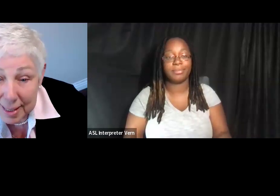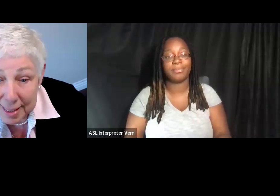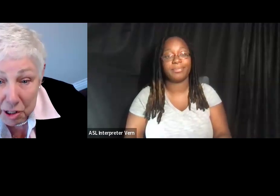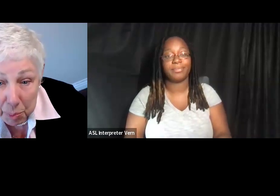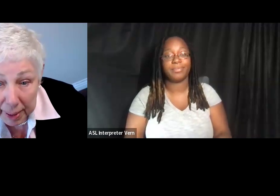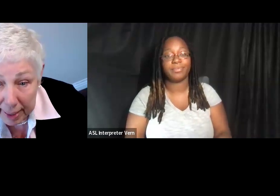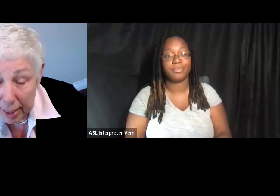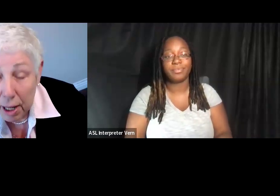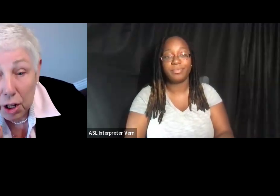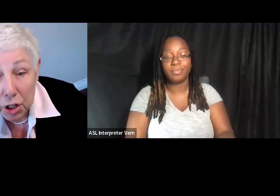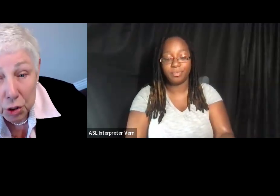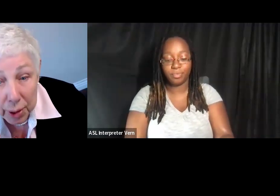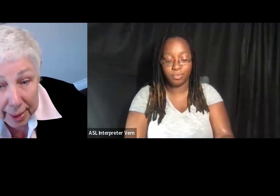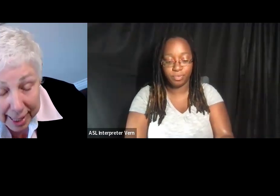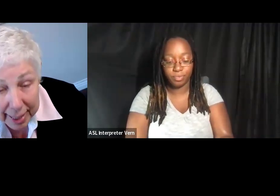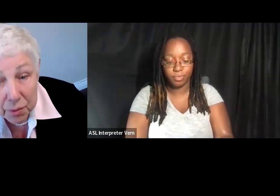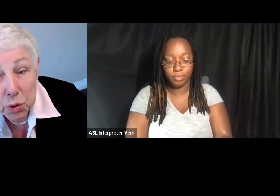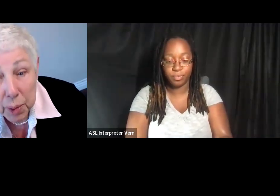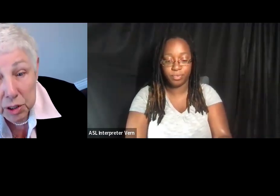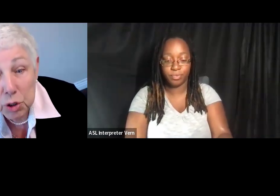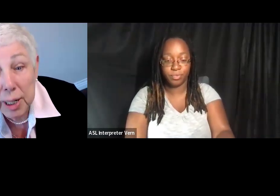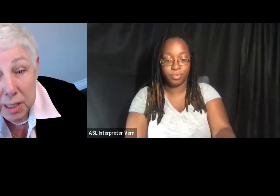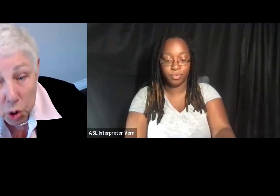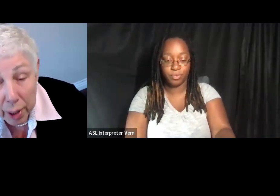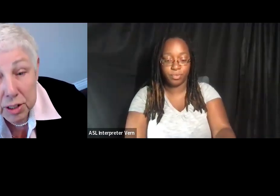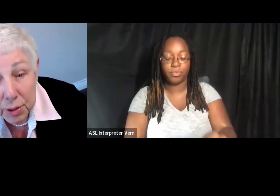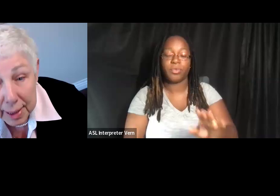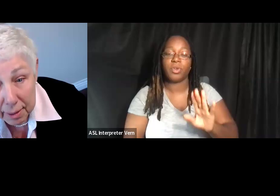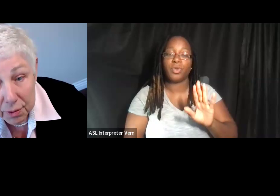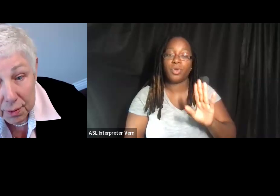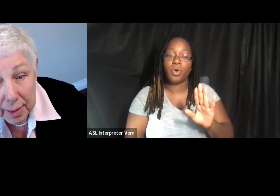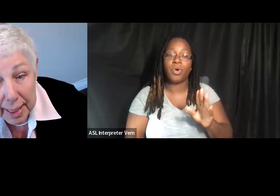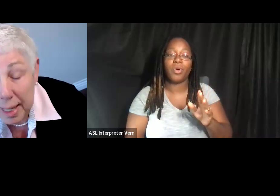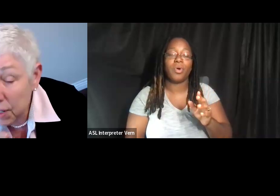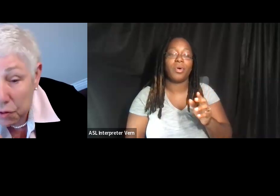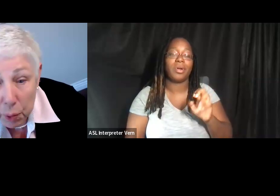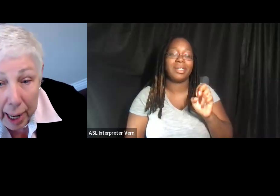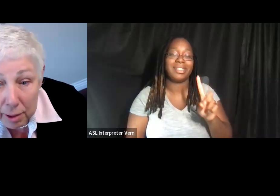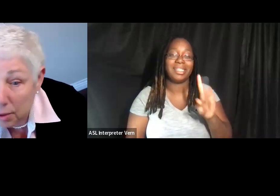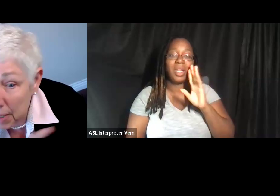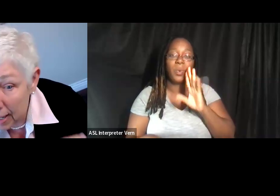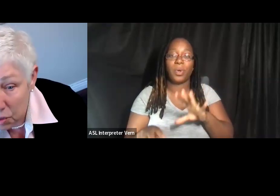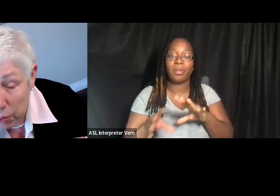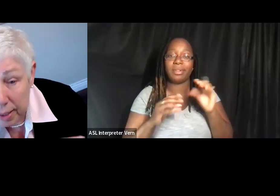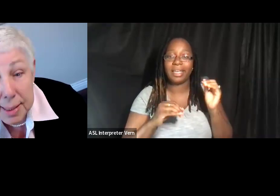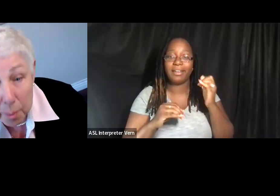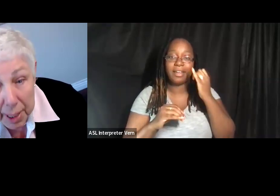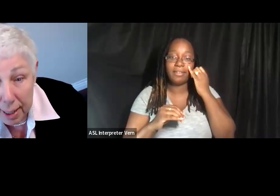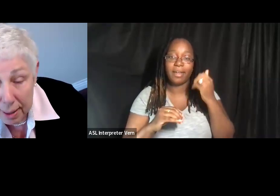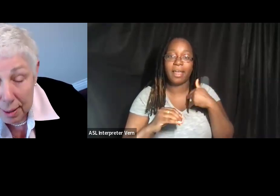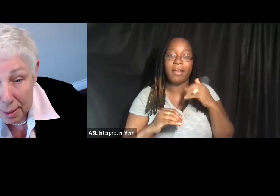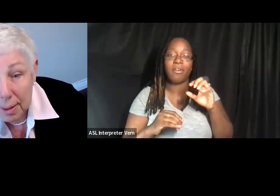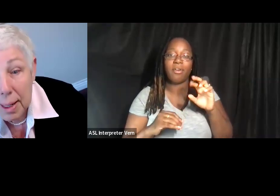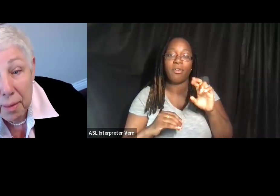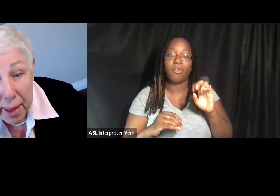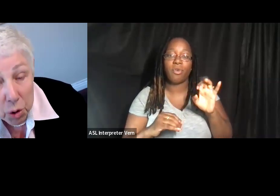Robust succession planning. Your executive director is going to leave. Even if you hired them last week,